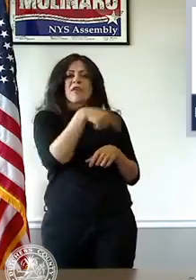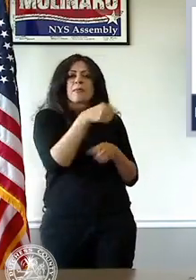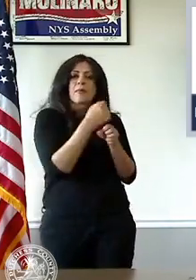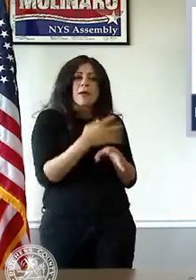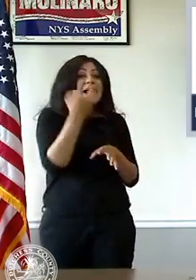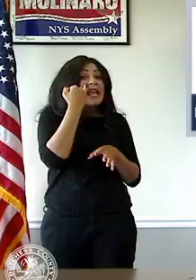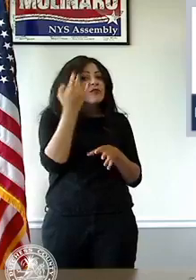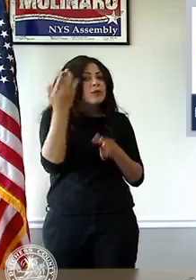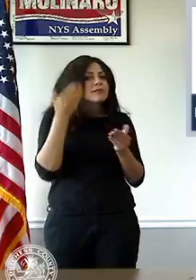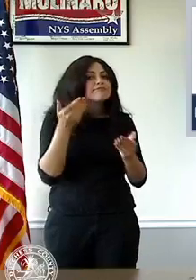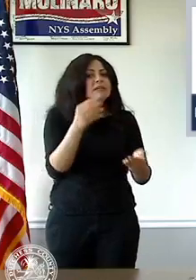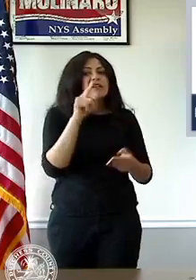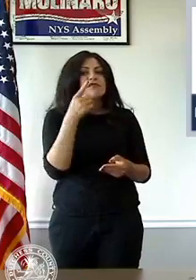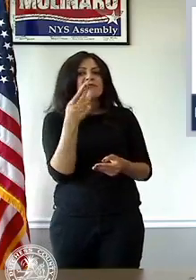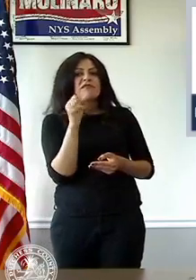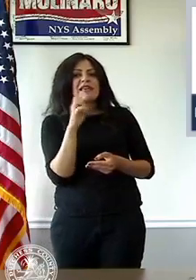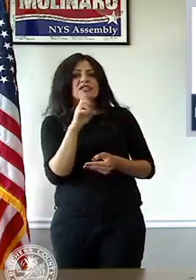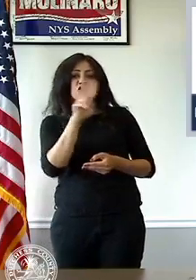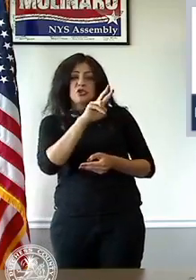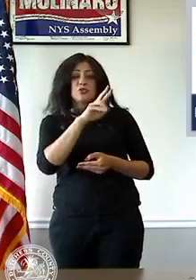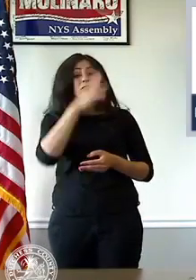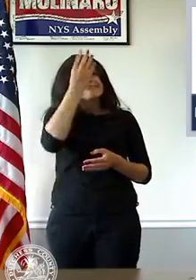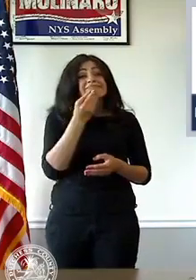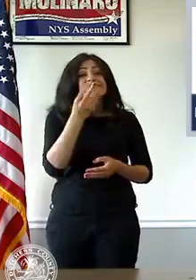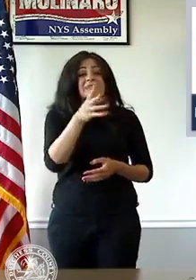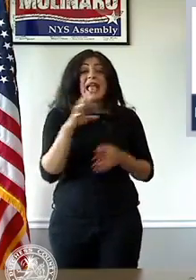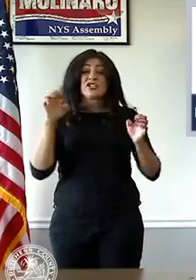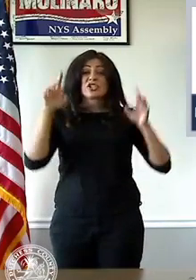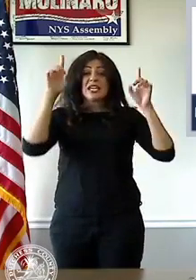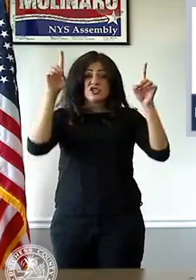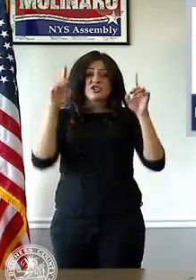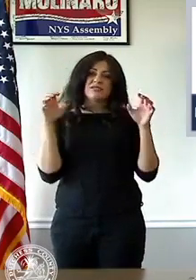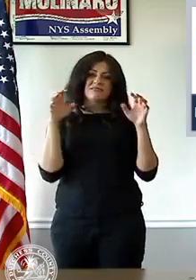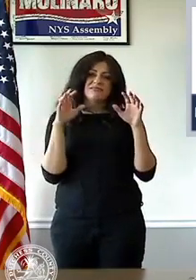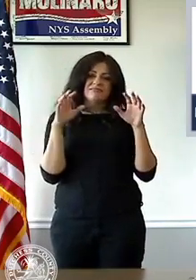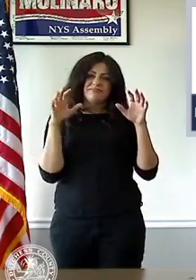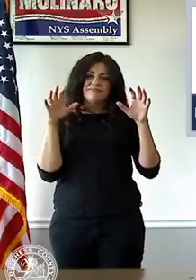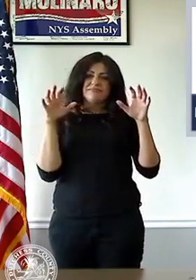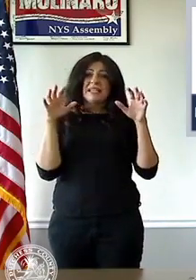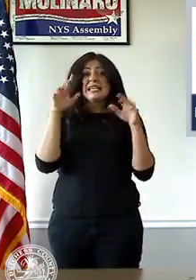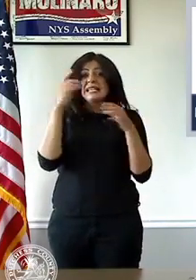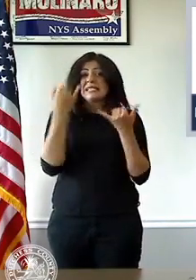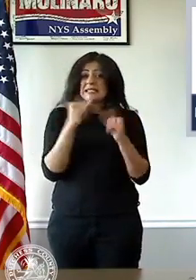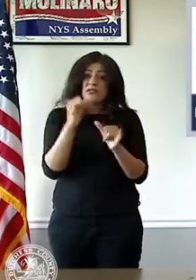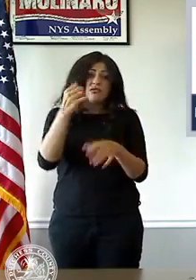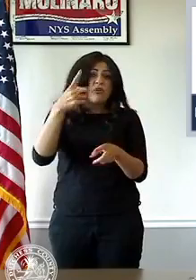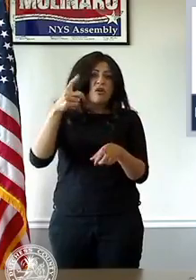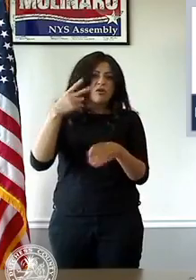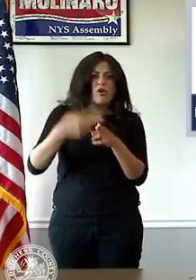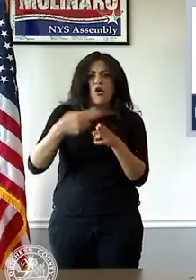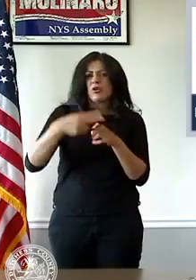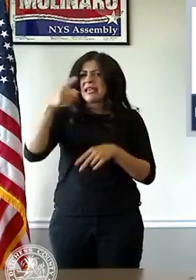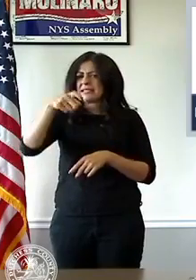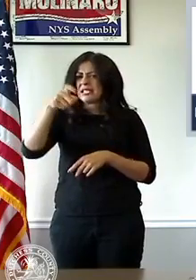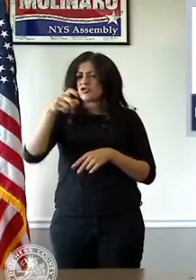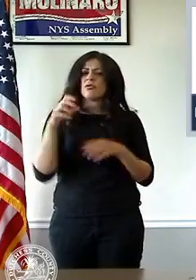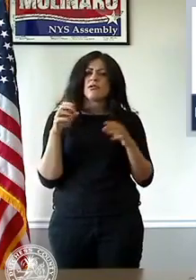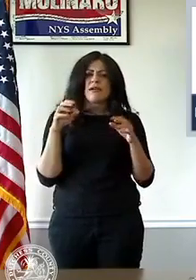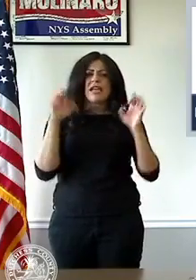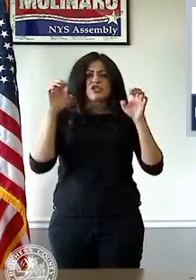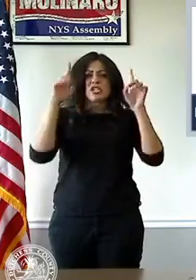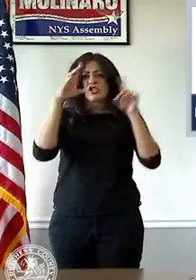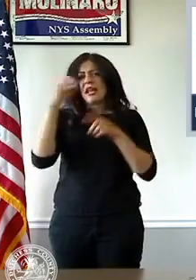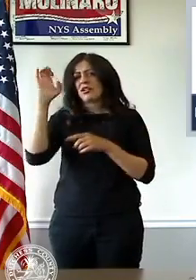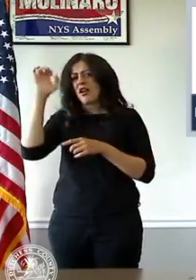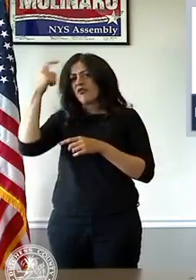know, education institutions are still deemed essential. So what I'd offer to you, and that is correct, education and government